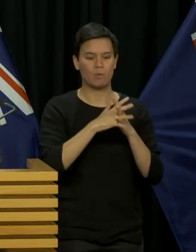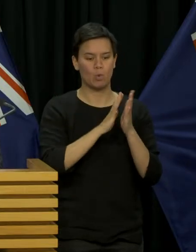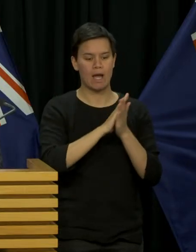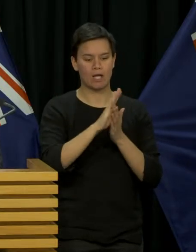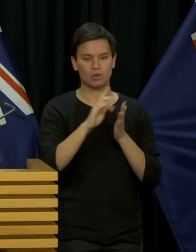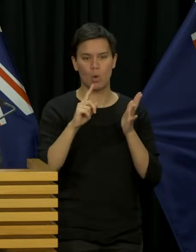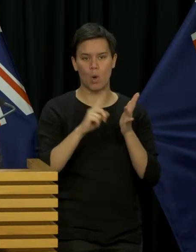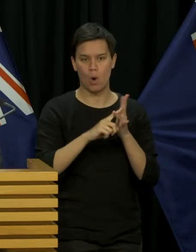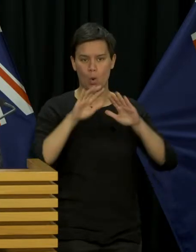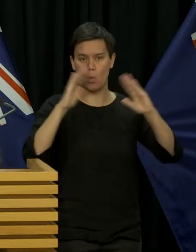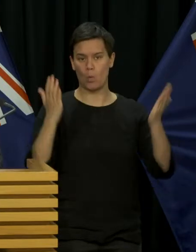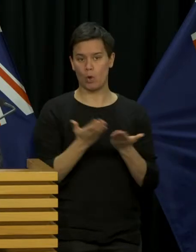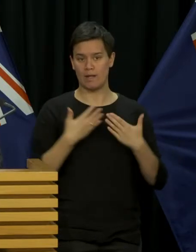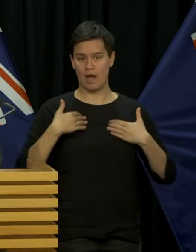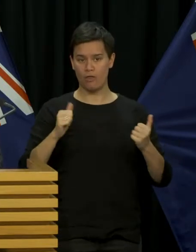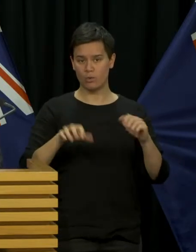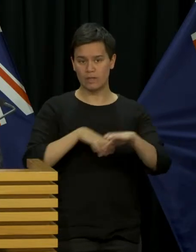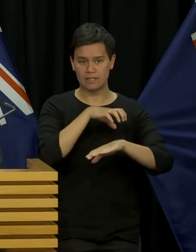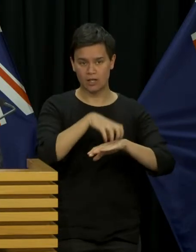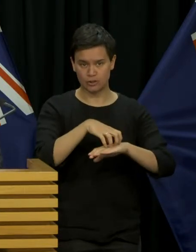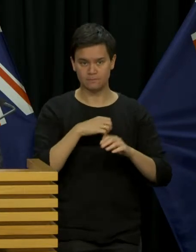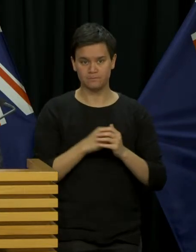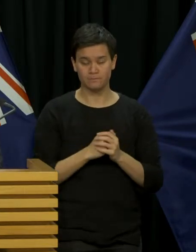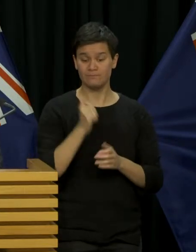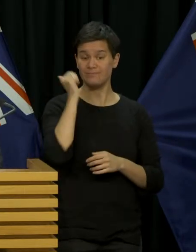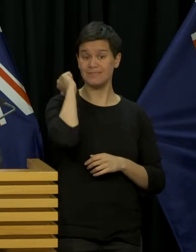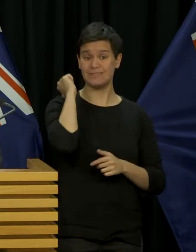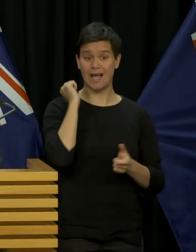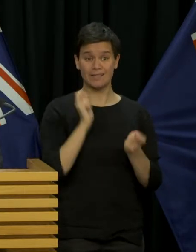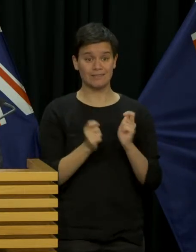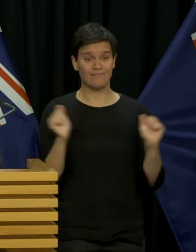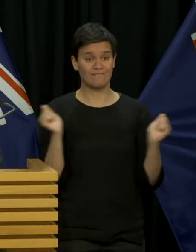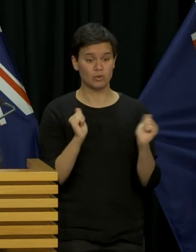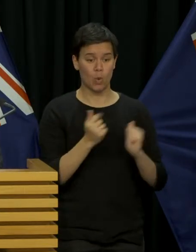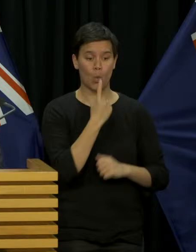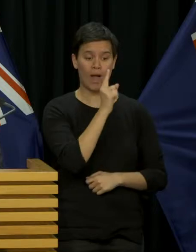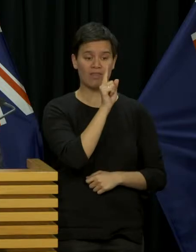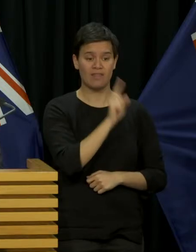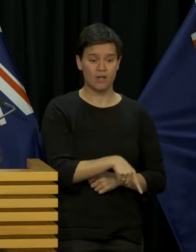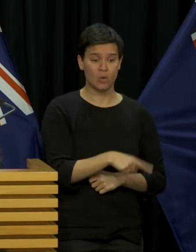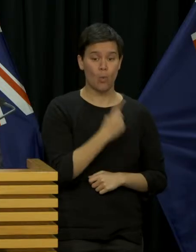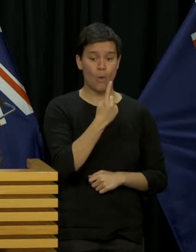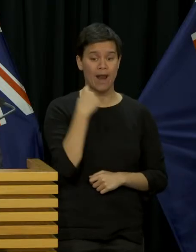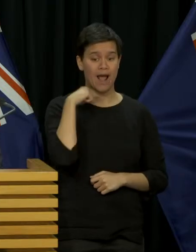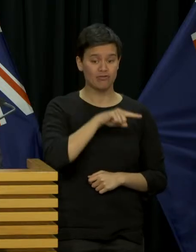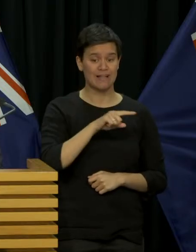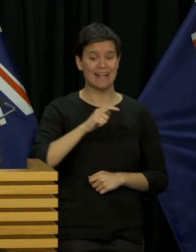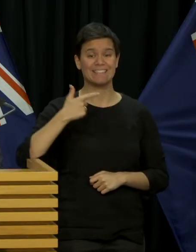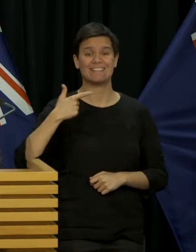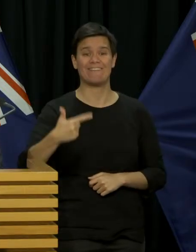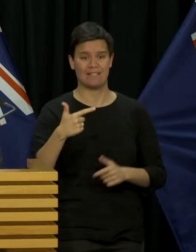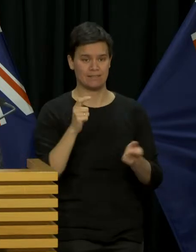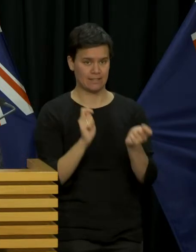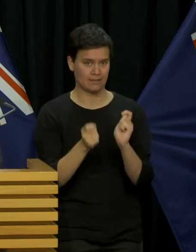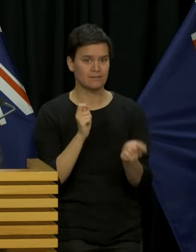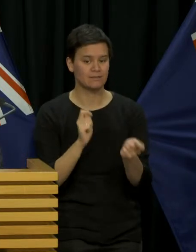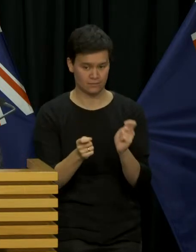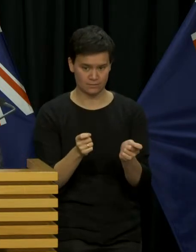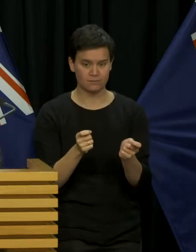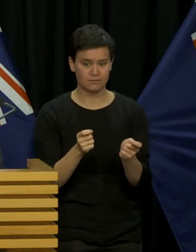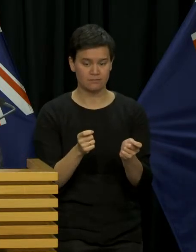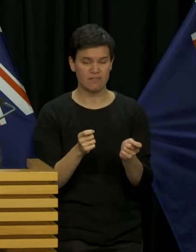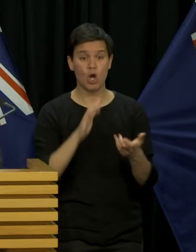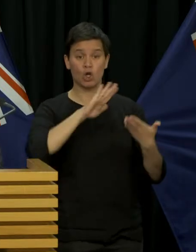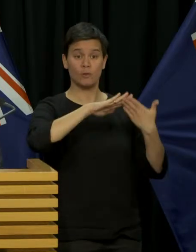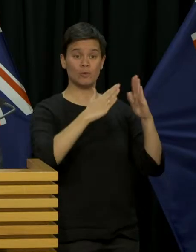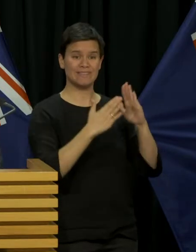On the testing front, yesterday our laboratories processed 1,107 tests, of which 872 were undertaken